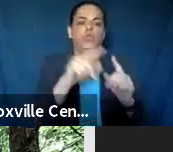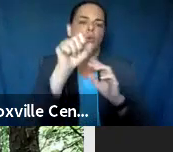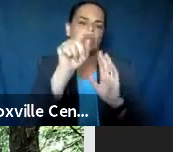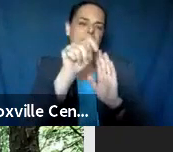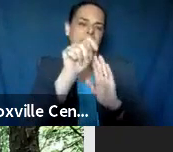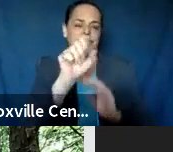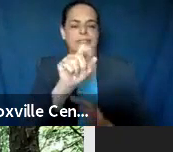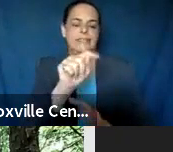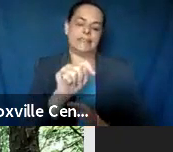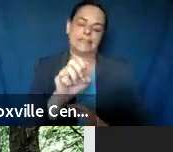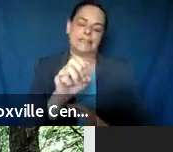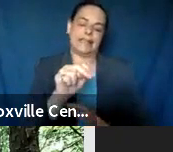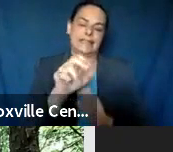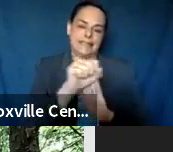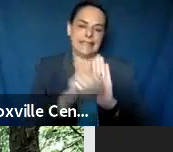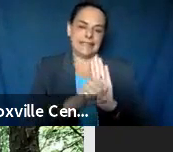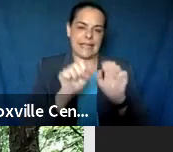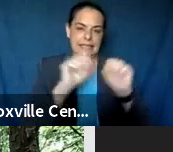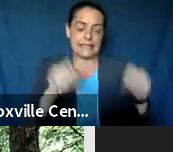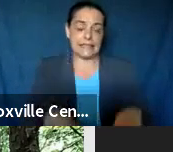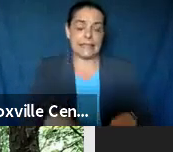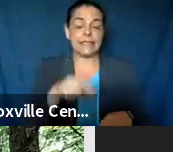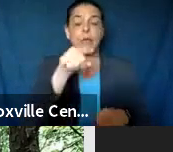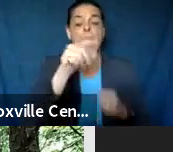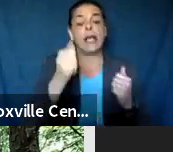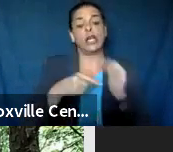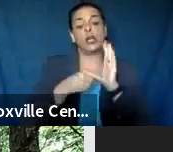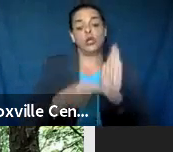may reflect Knox County, East Region, or